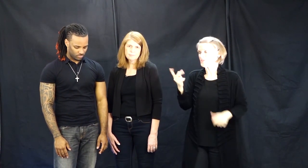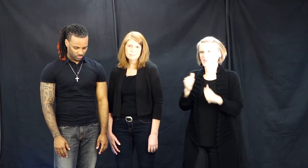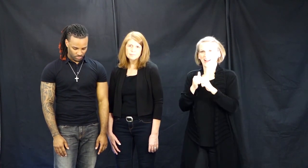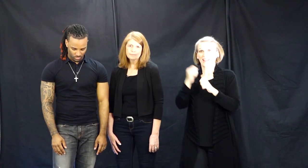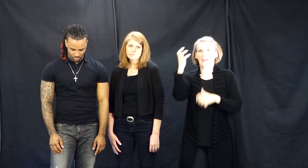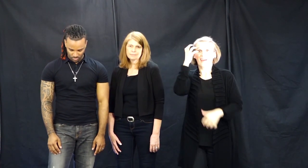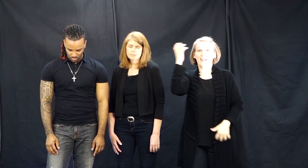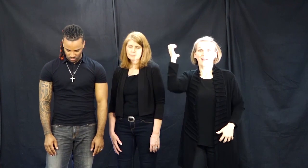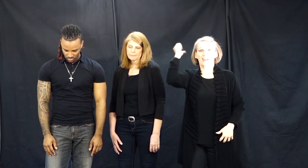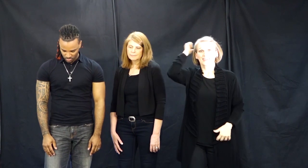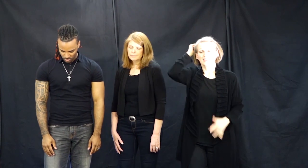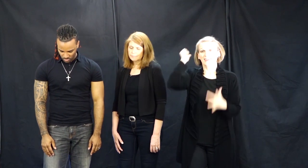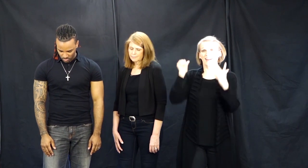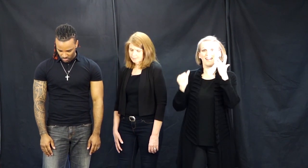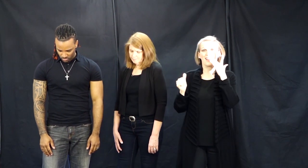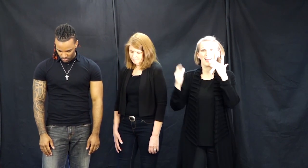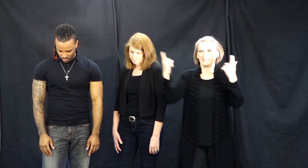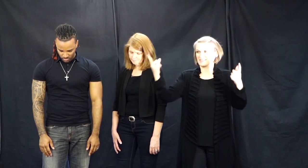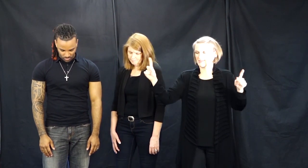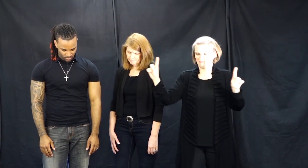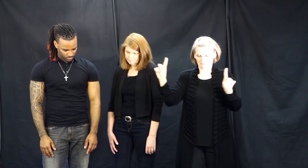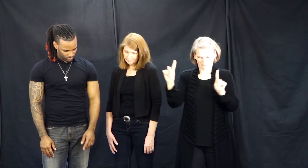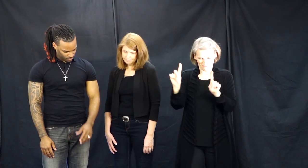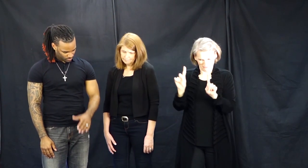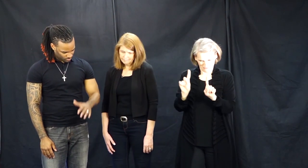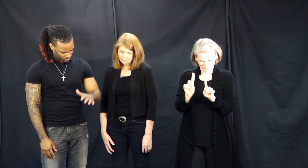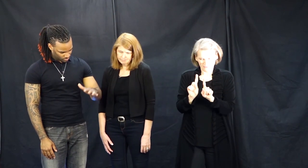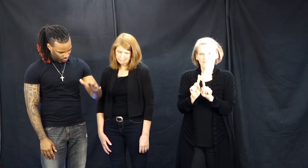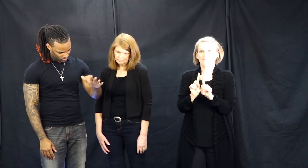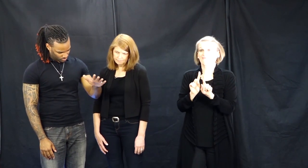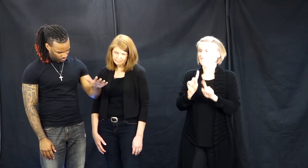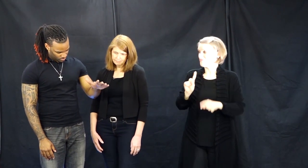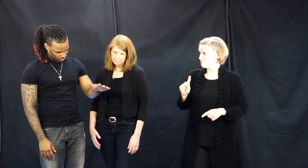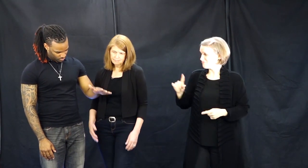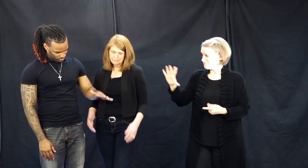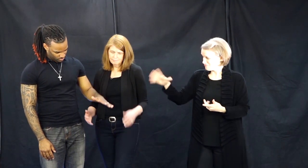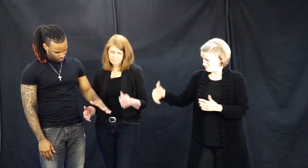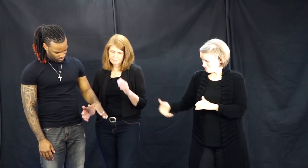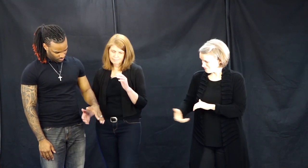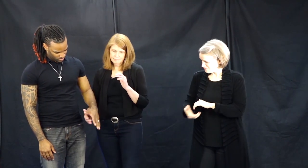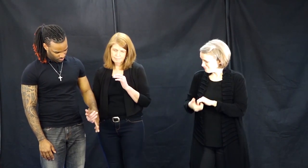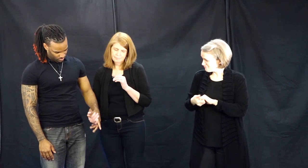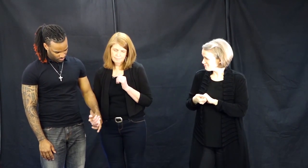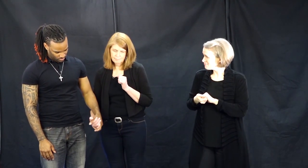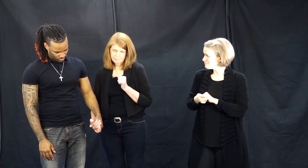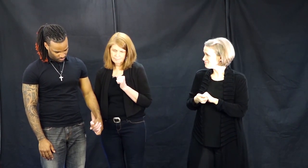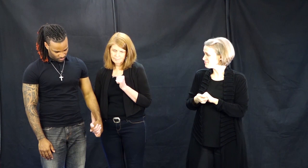Alexander by Eliza's side. She takes his hand.